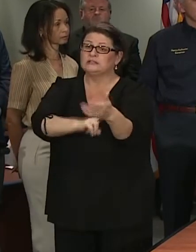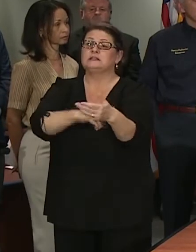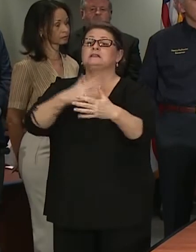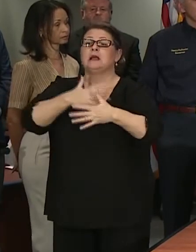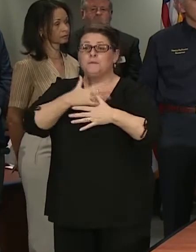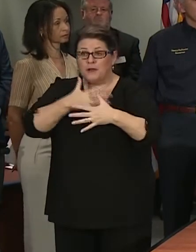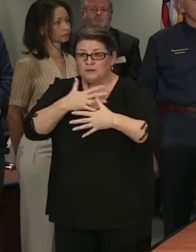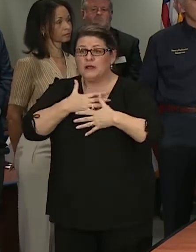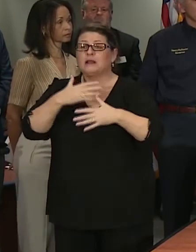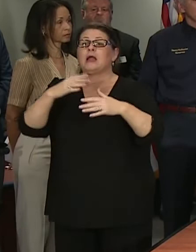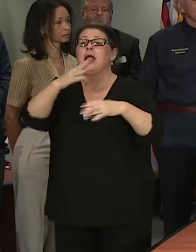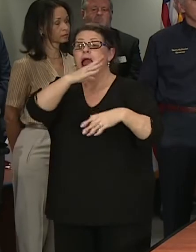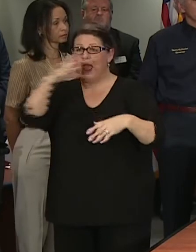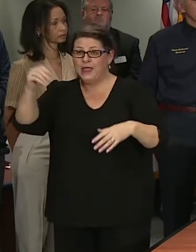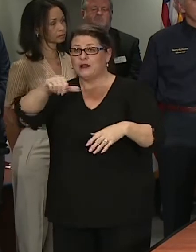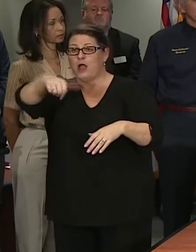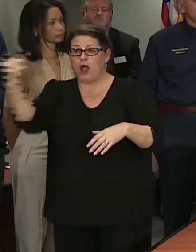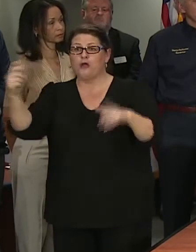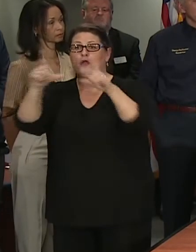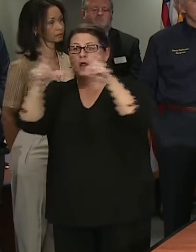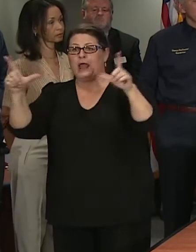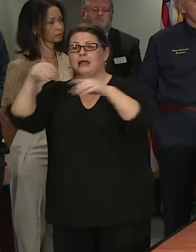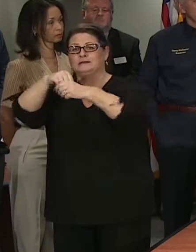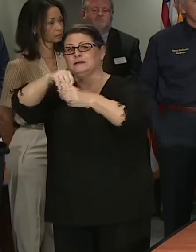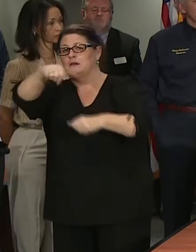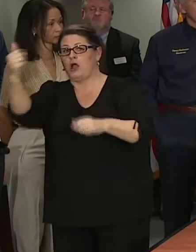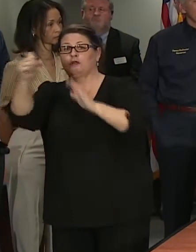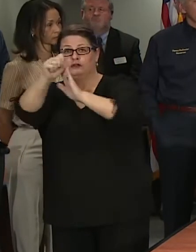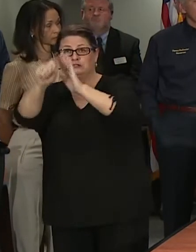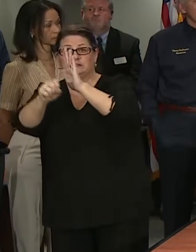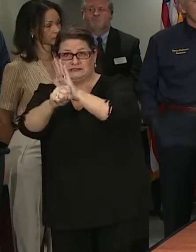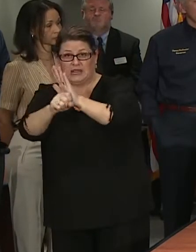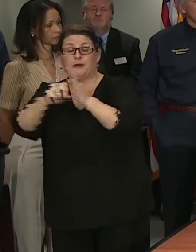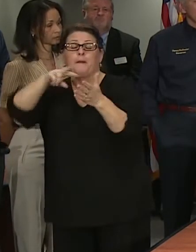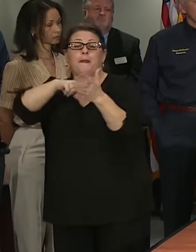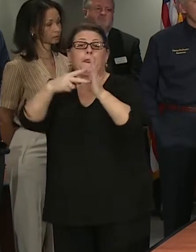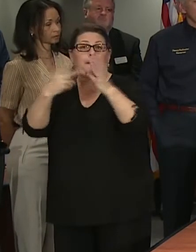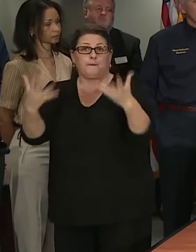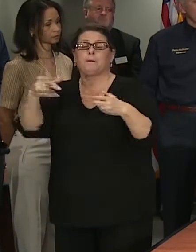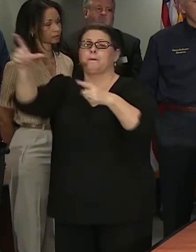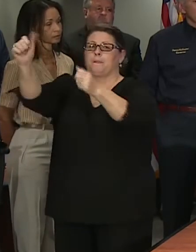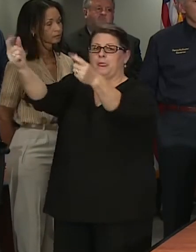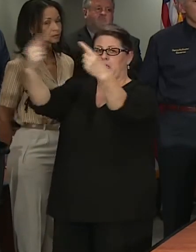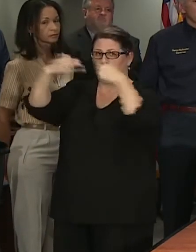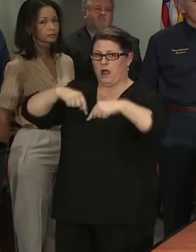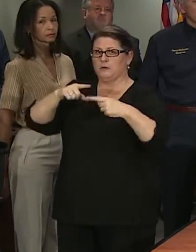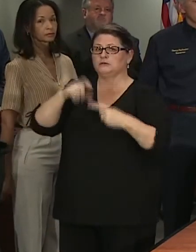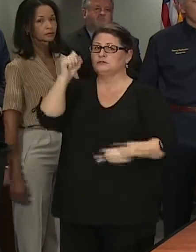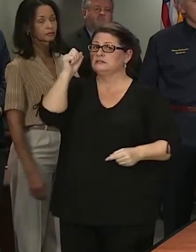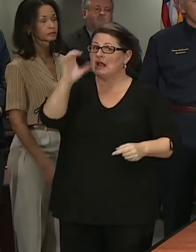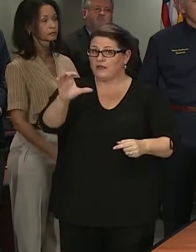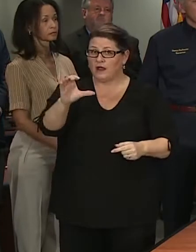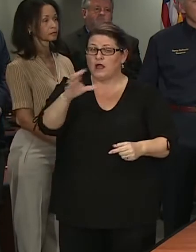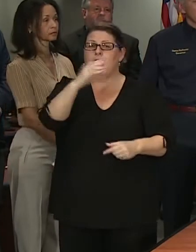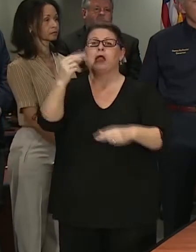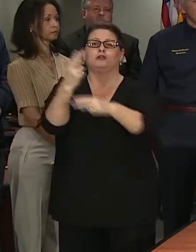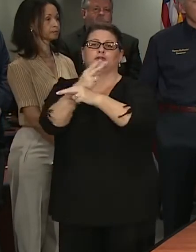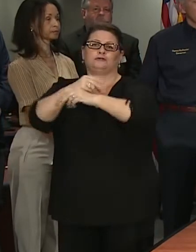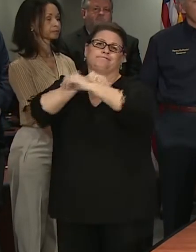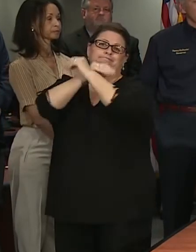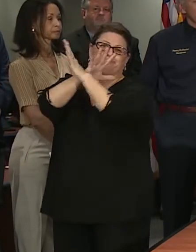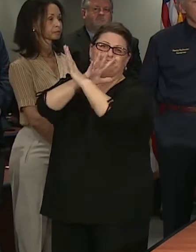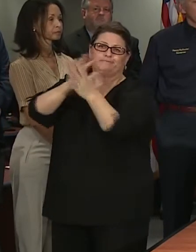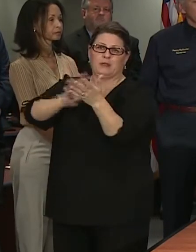state. This allows additional healthcare workers to come to South Carolina and also serves to expand the use of telemedicine to serve